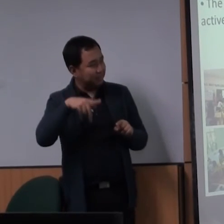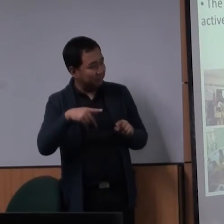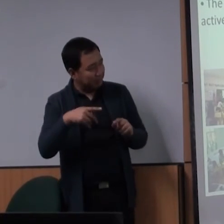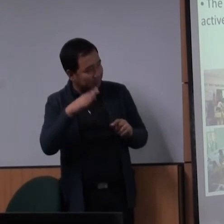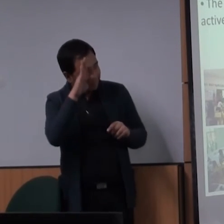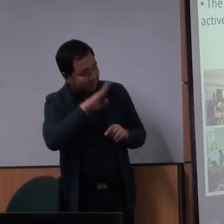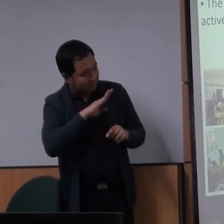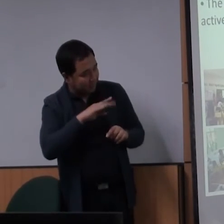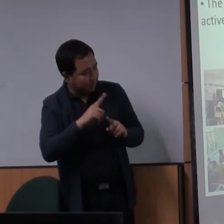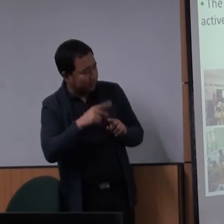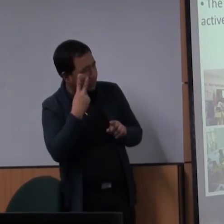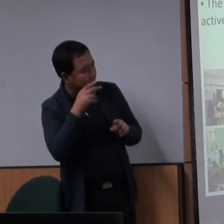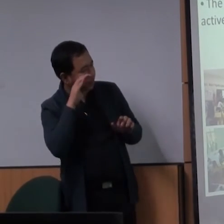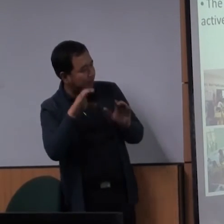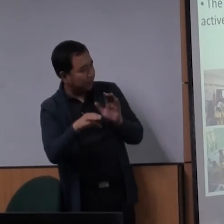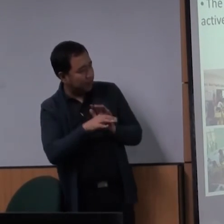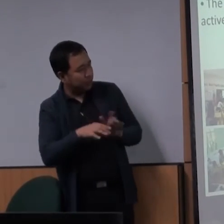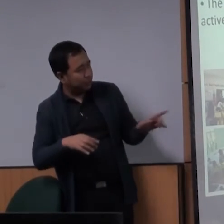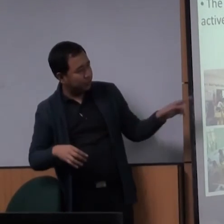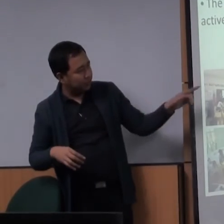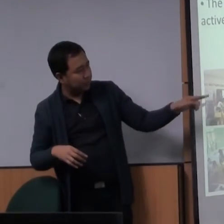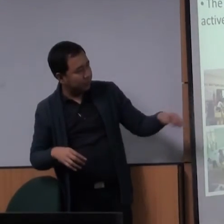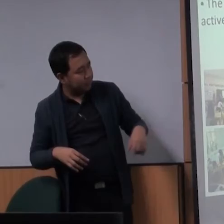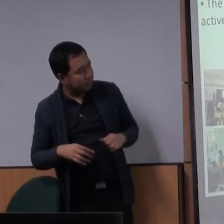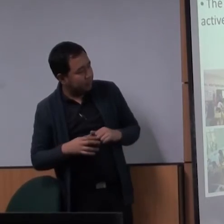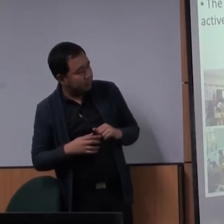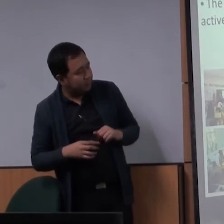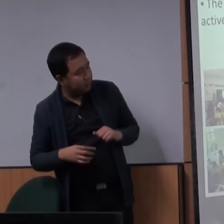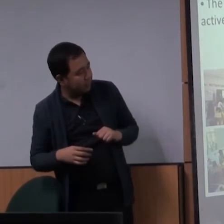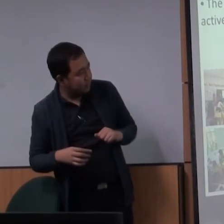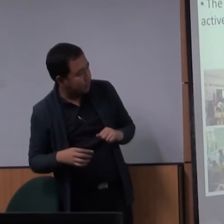So, but by looking the pictures, you can see.